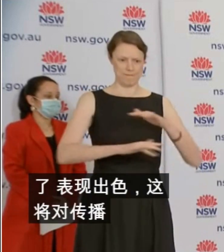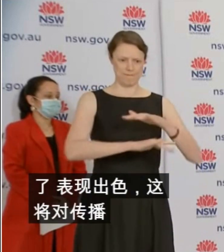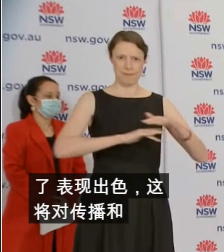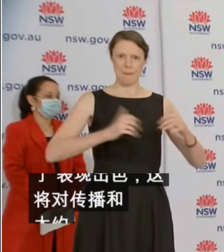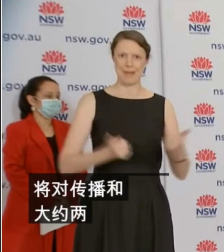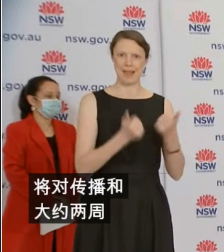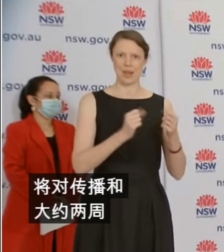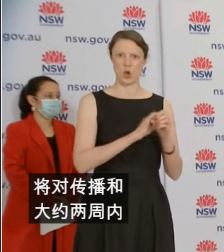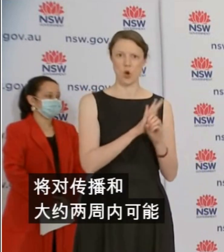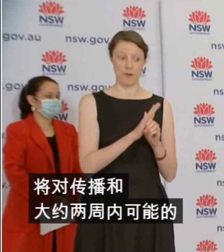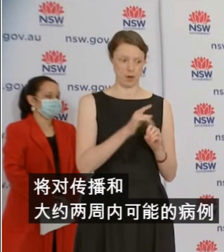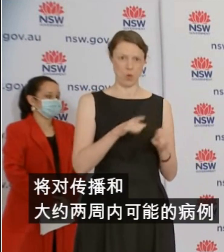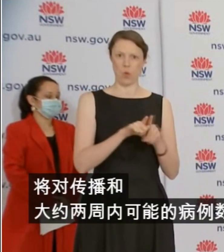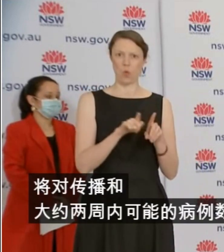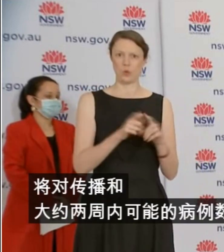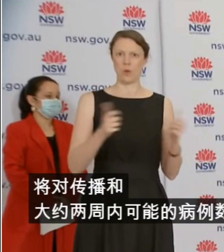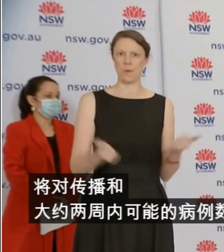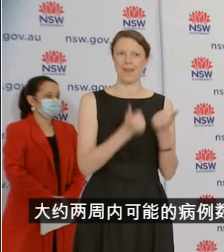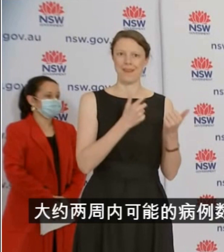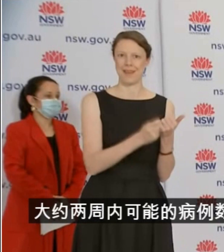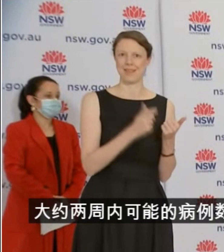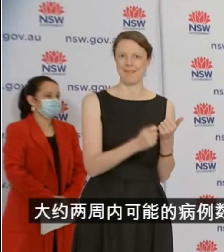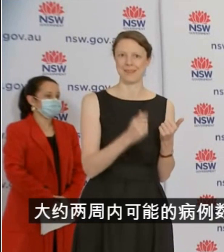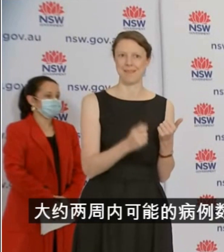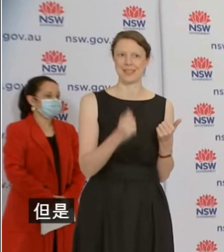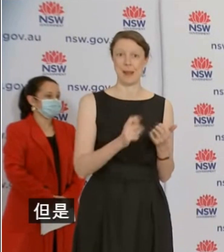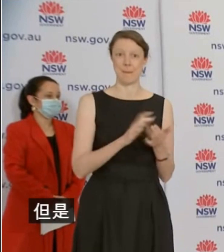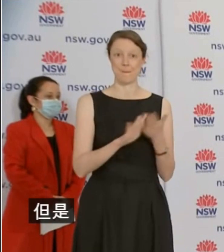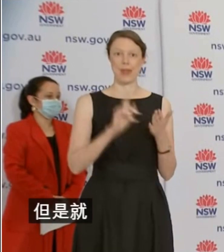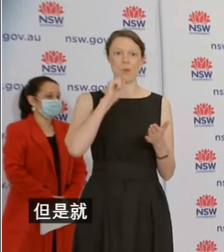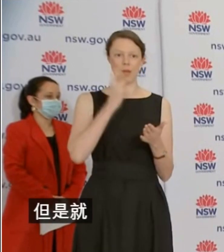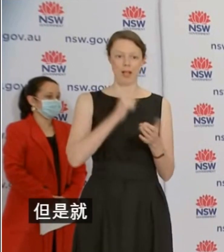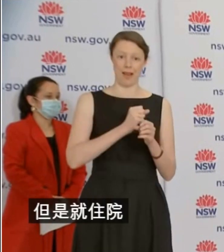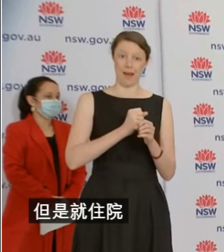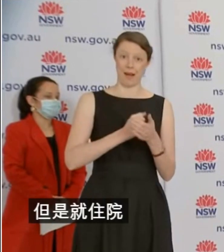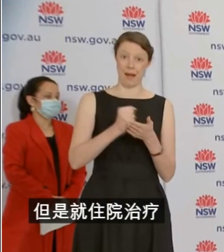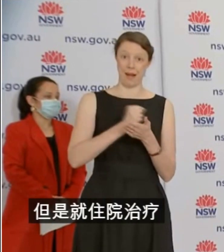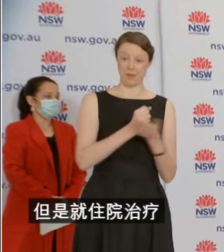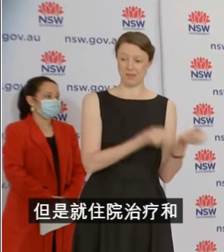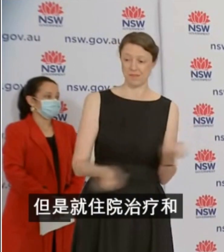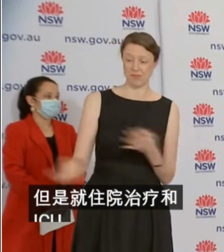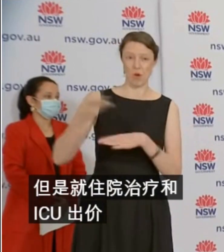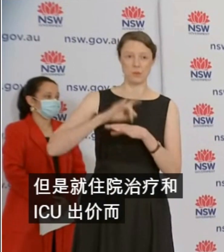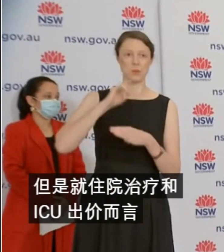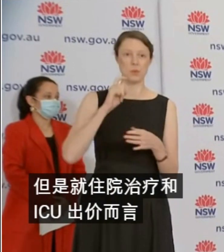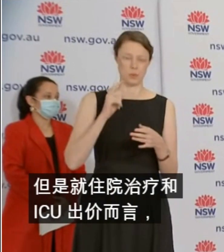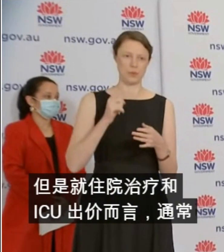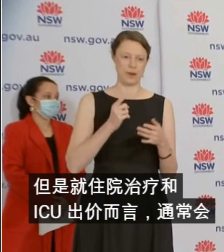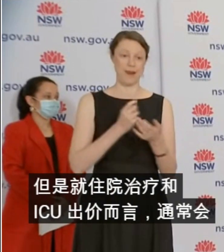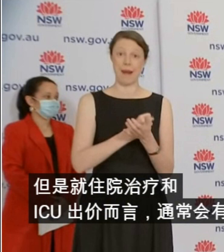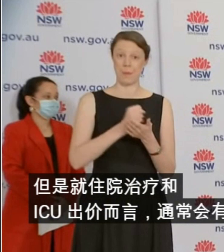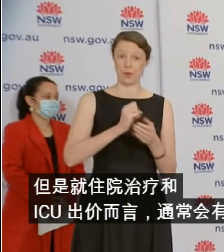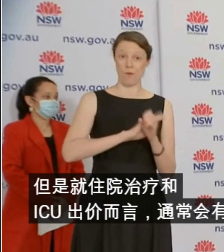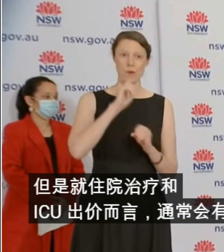on the spread and the likely number of cases in around a fortnight. However, in terms of hospitalisation and ICU beds,